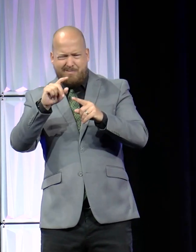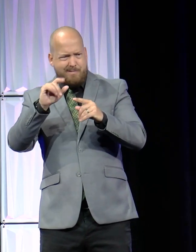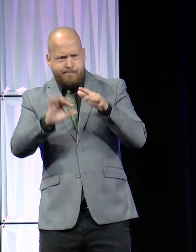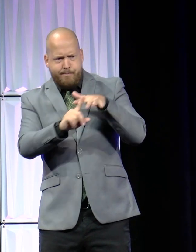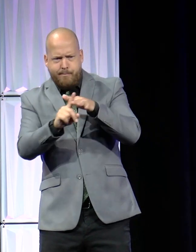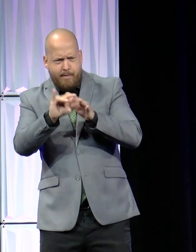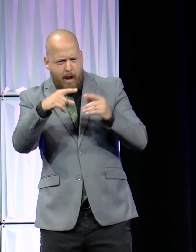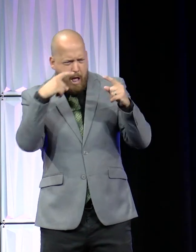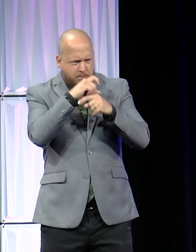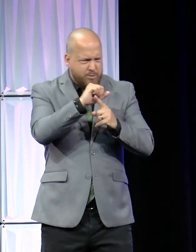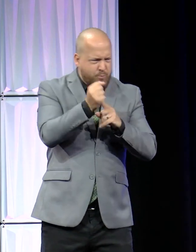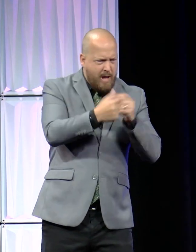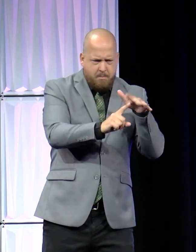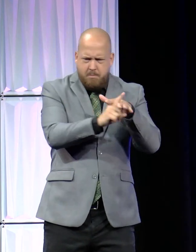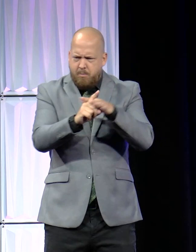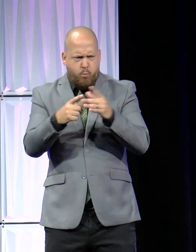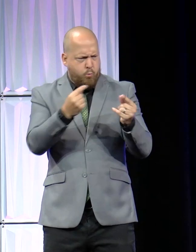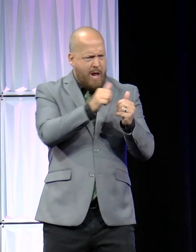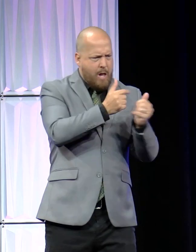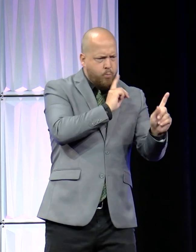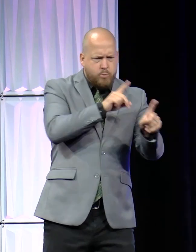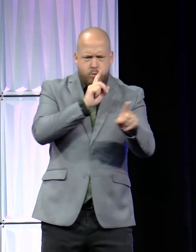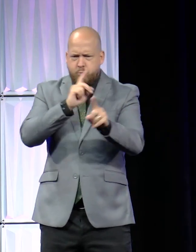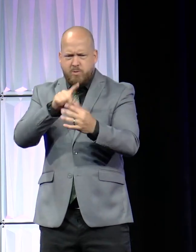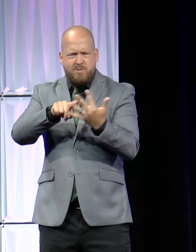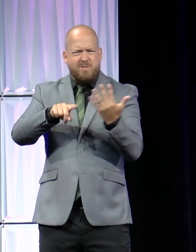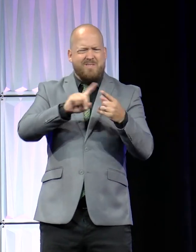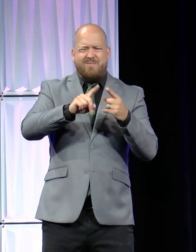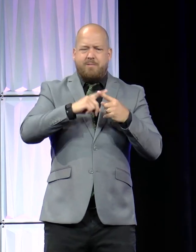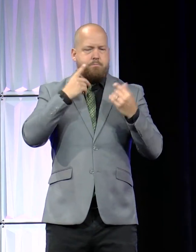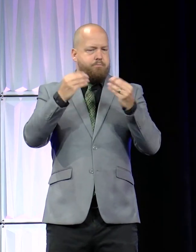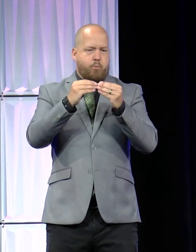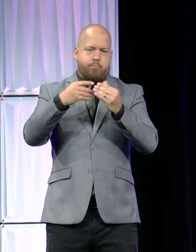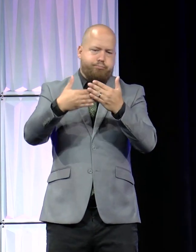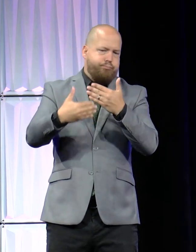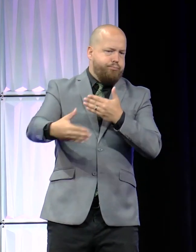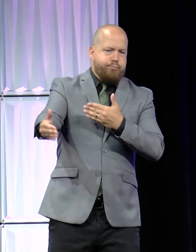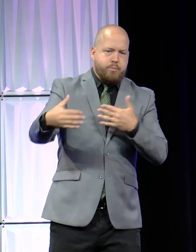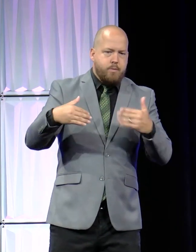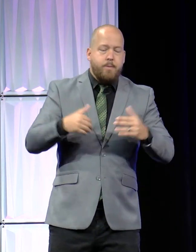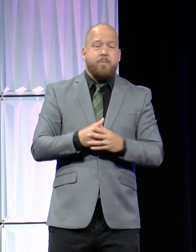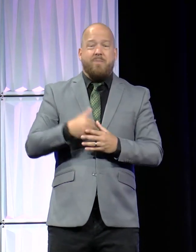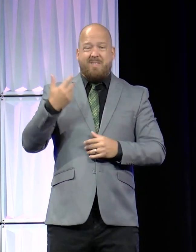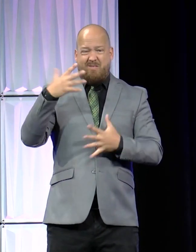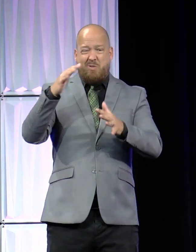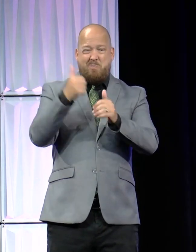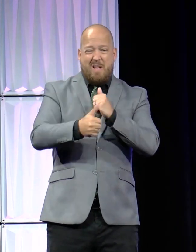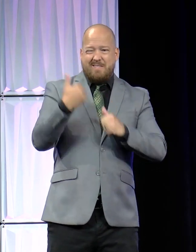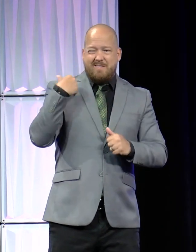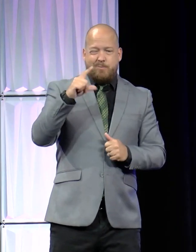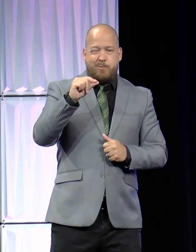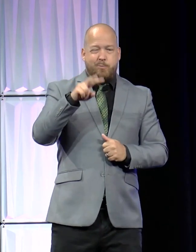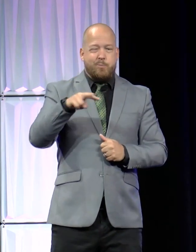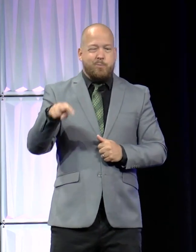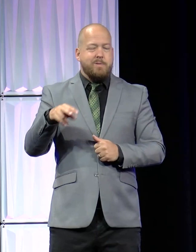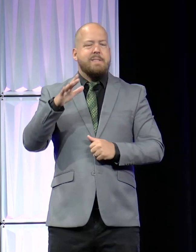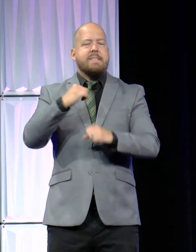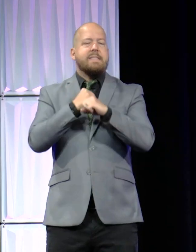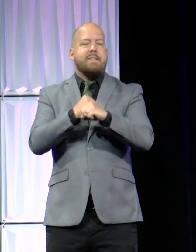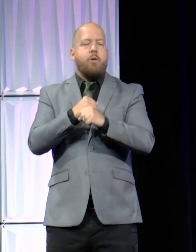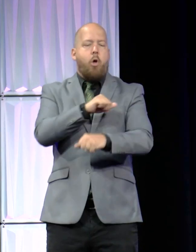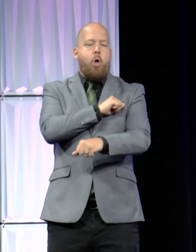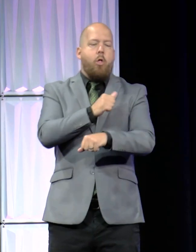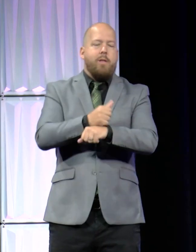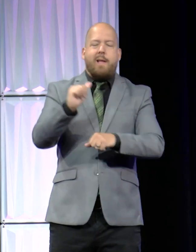reforms passed by Congress in the 2022 National Defense Authorization Act, and they are a turning point for survivors